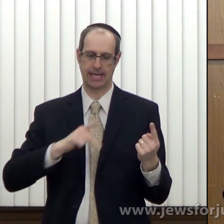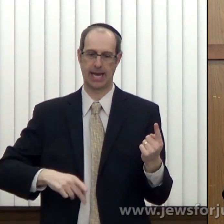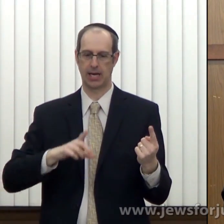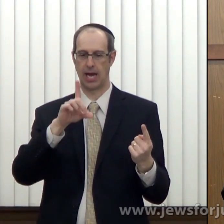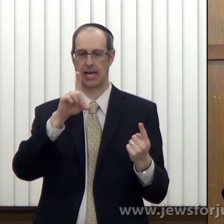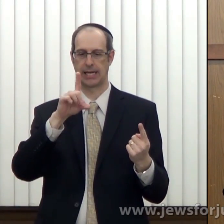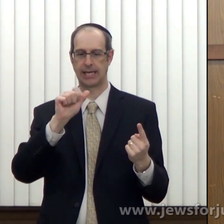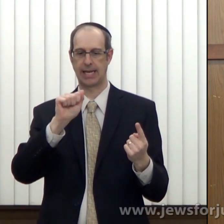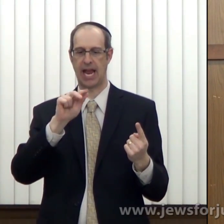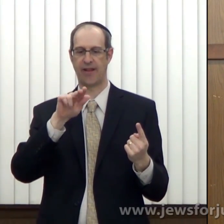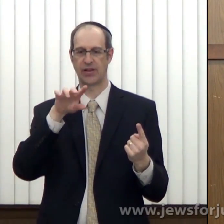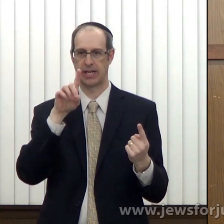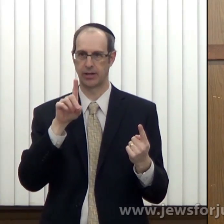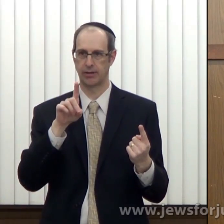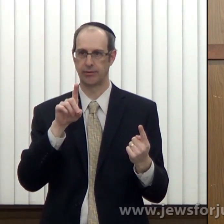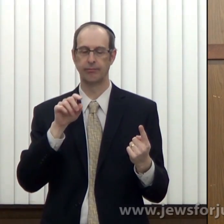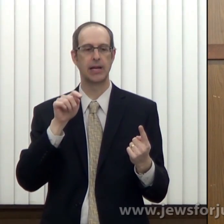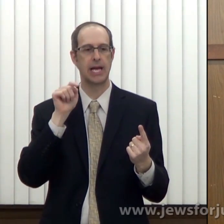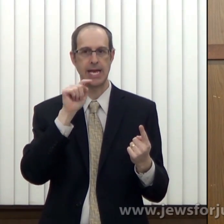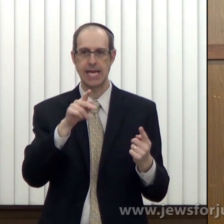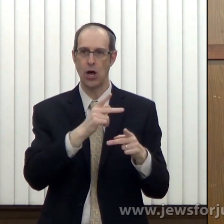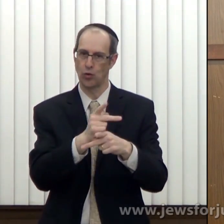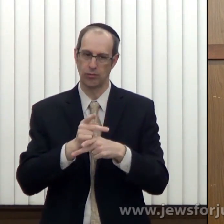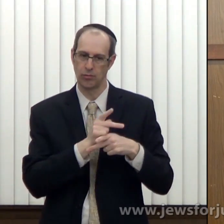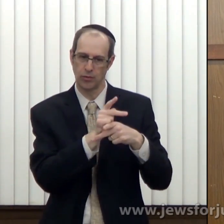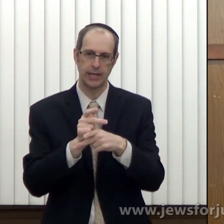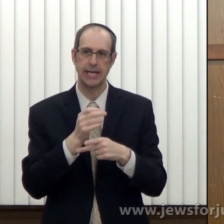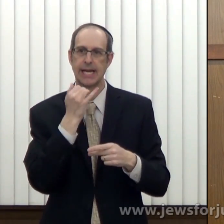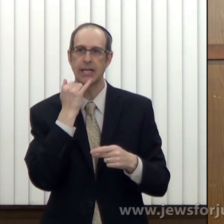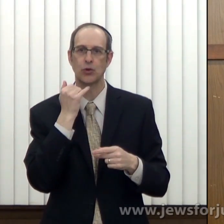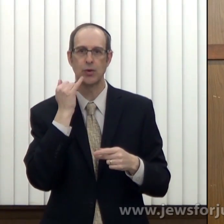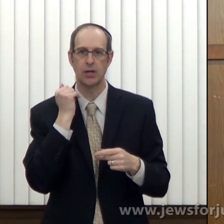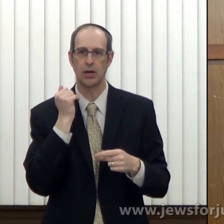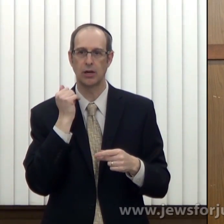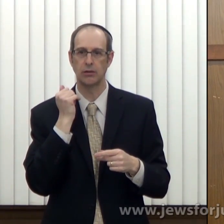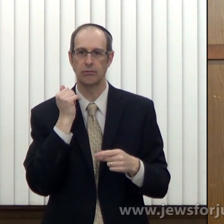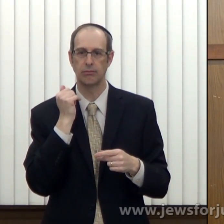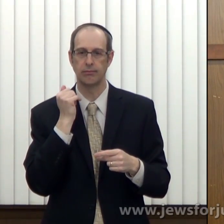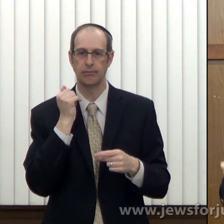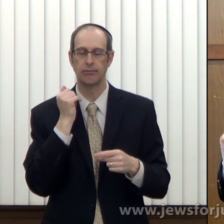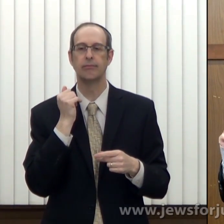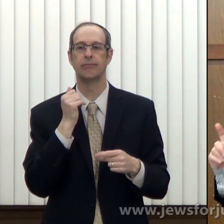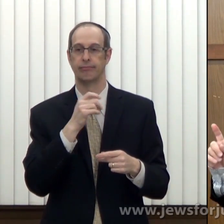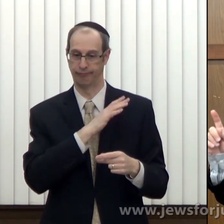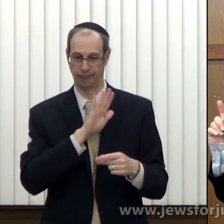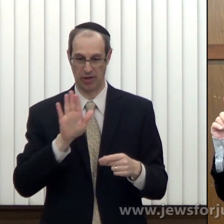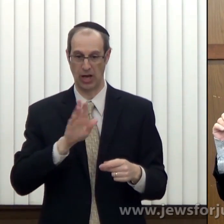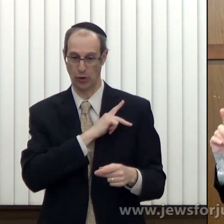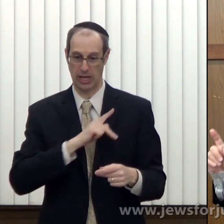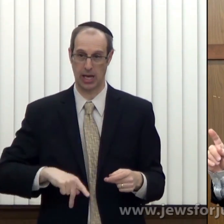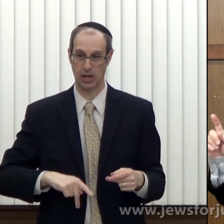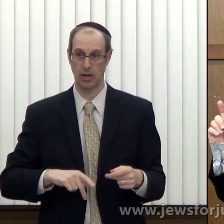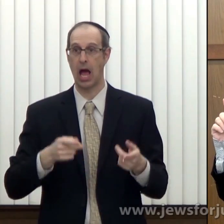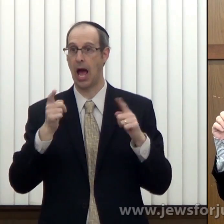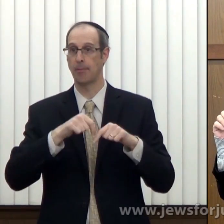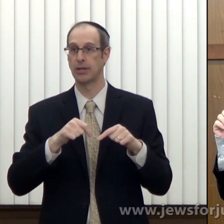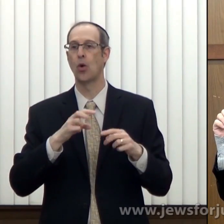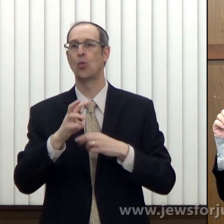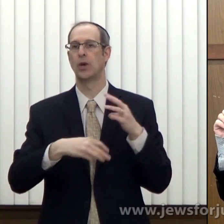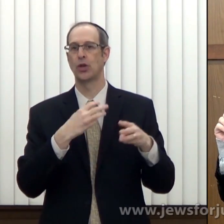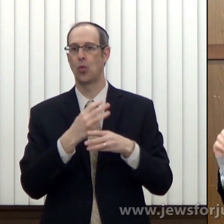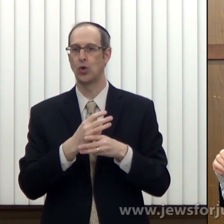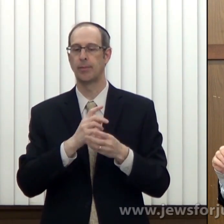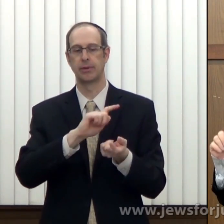David, who will rule Israel as their king when the world has